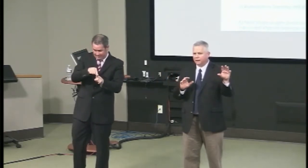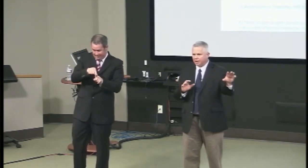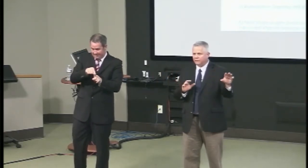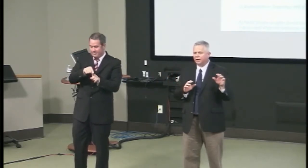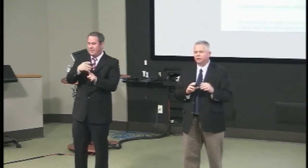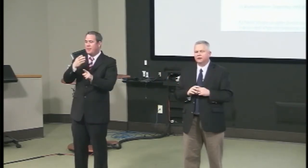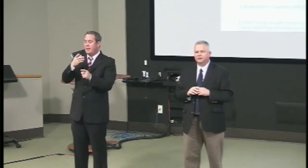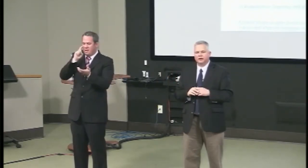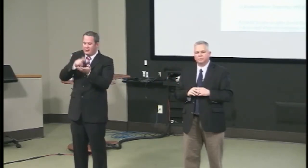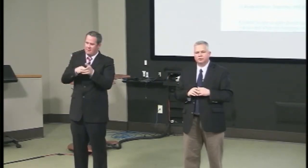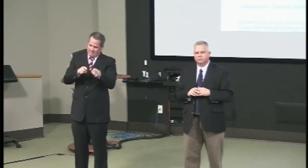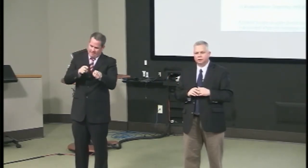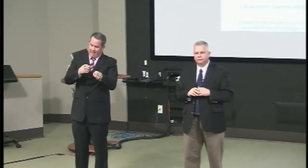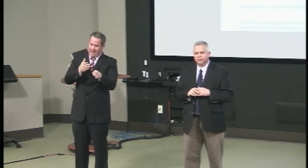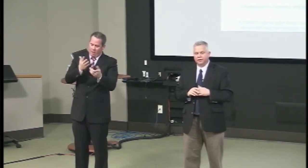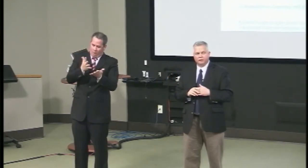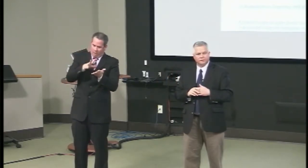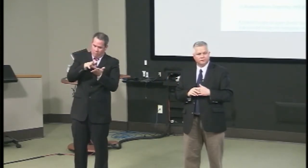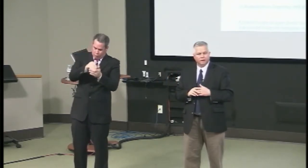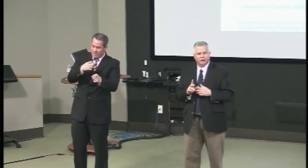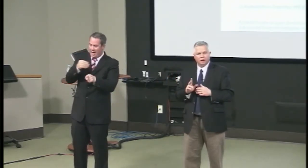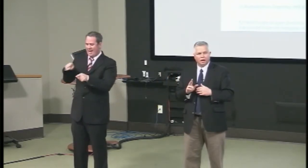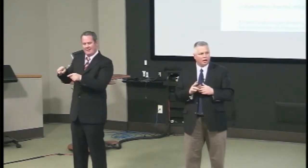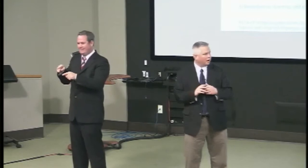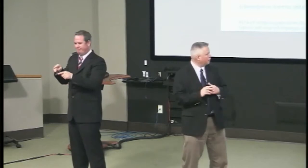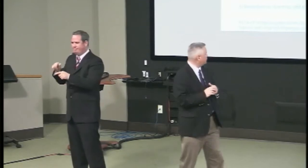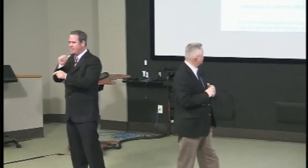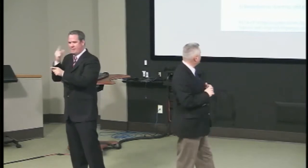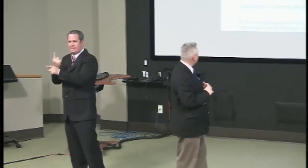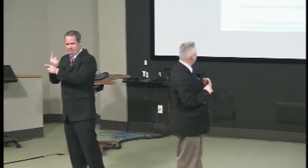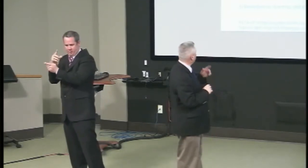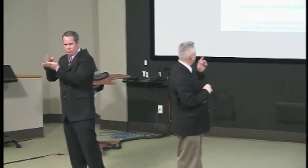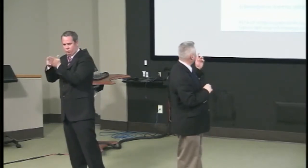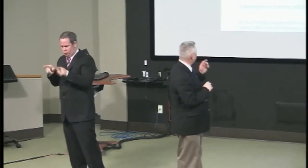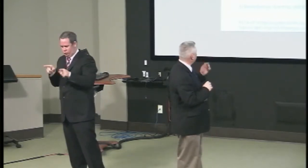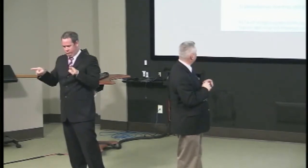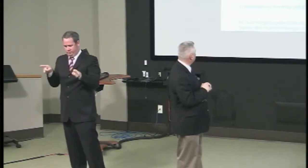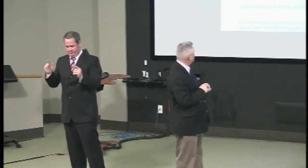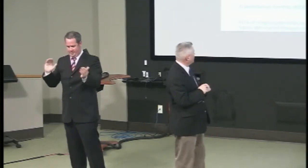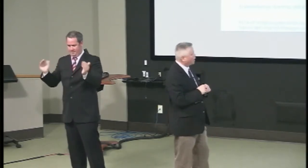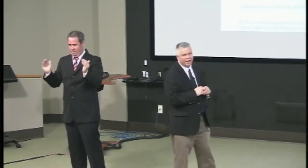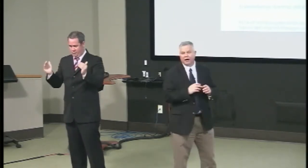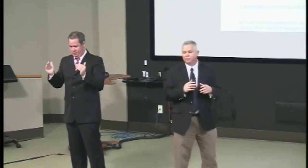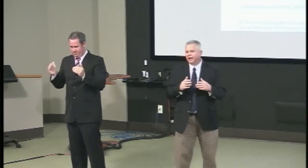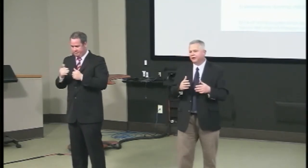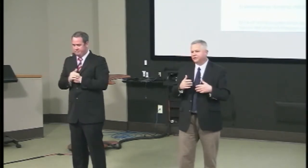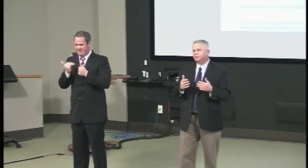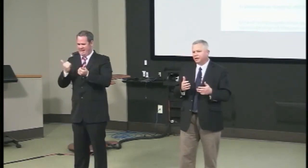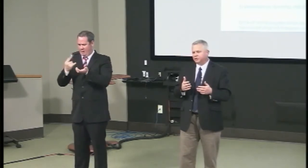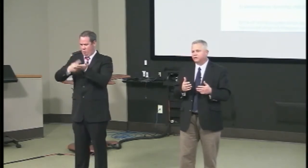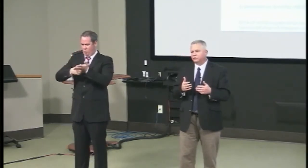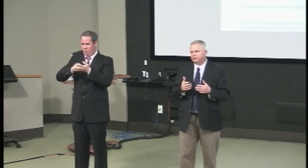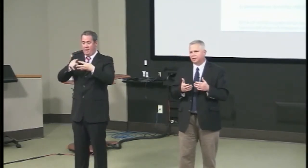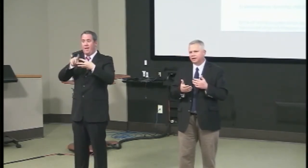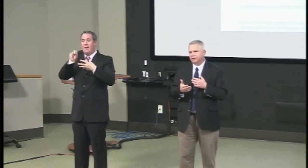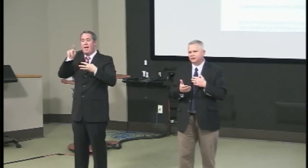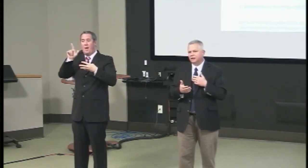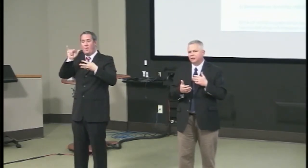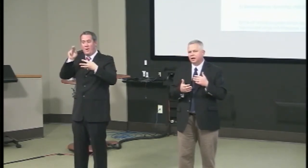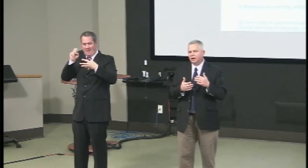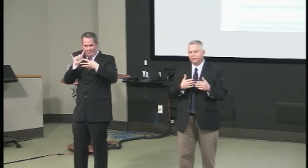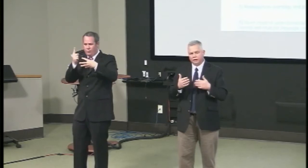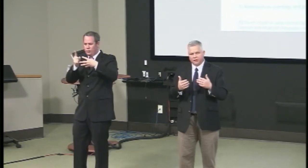non-impaired and reading disabled children and adults. The second area is an update on some longitudinal